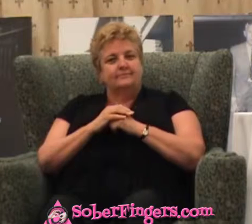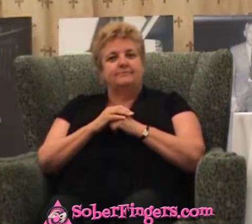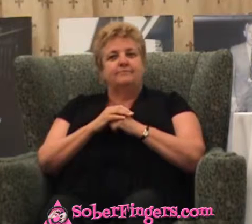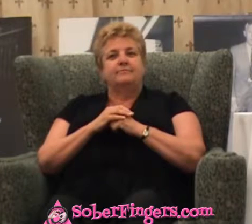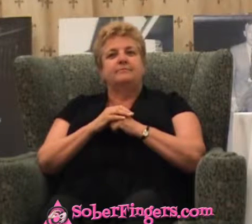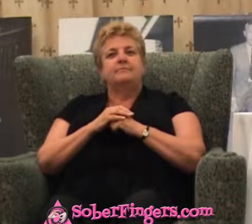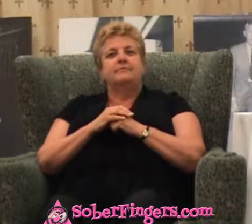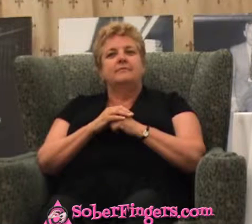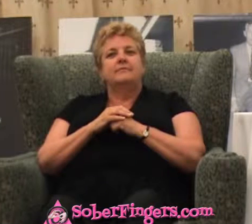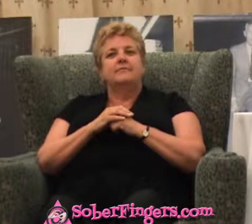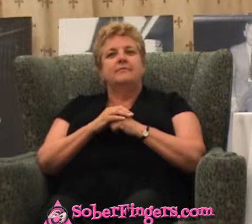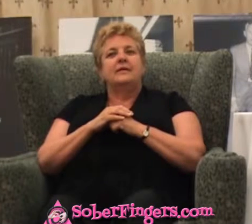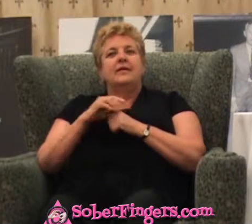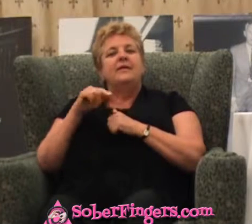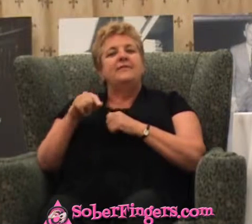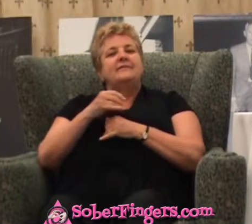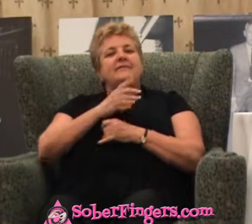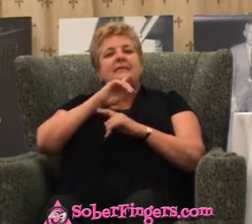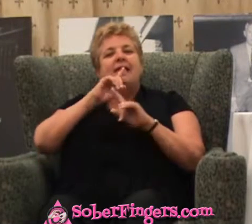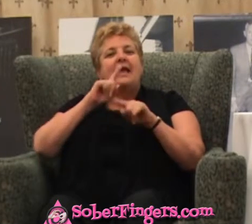This is the answer to all my problems.